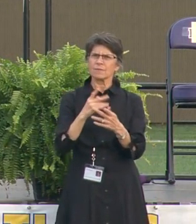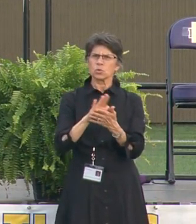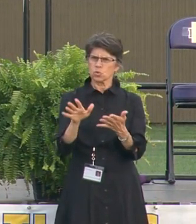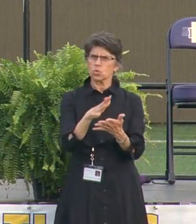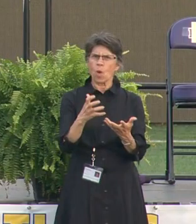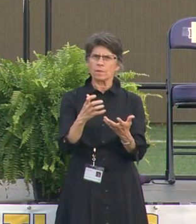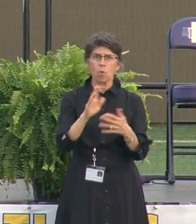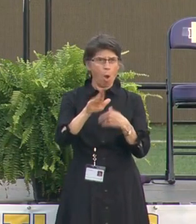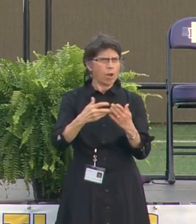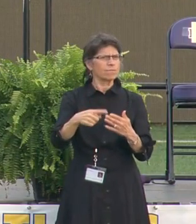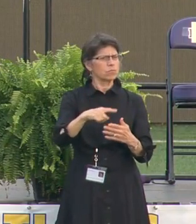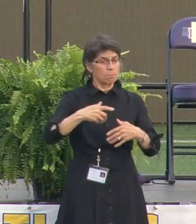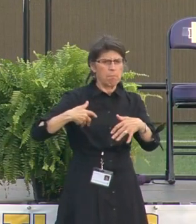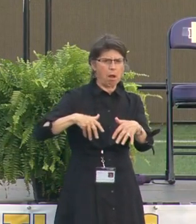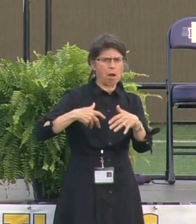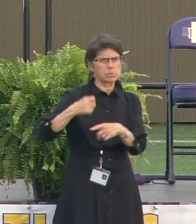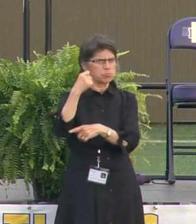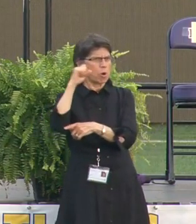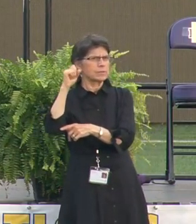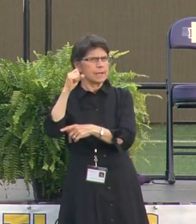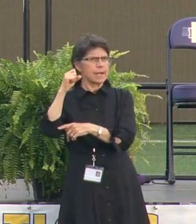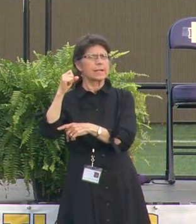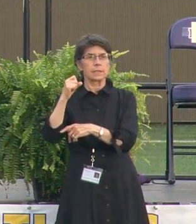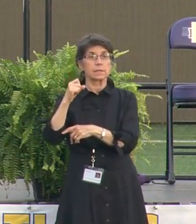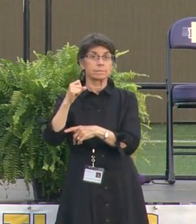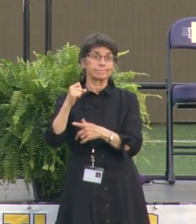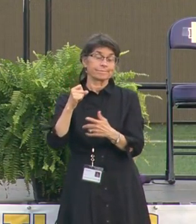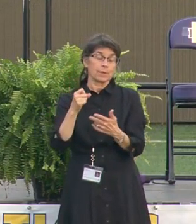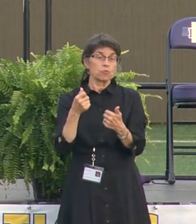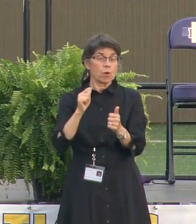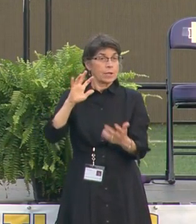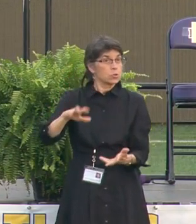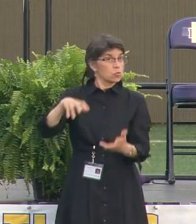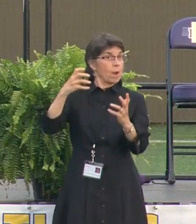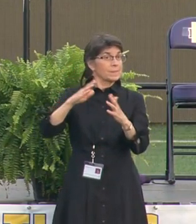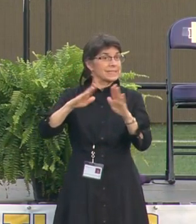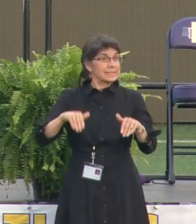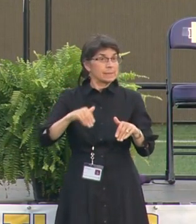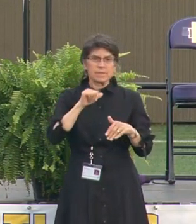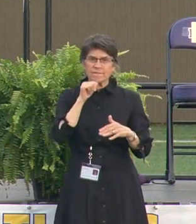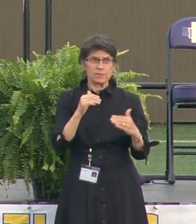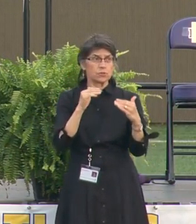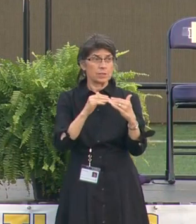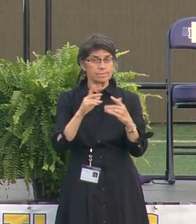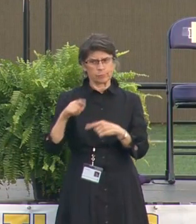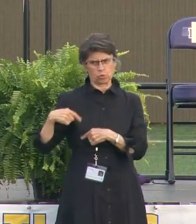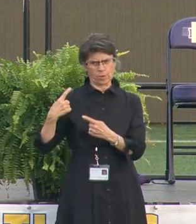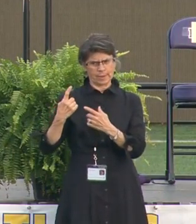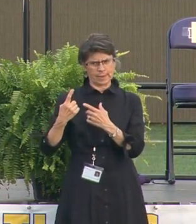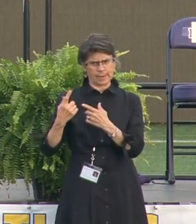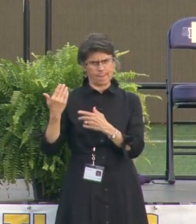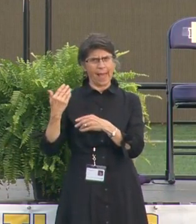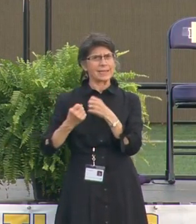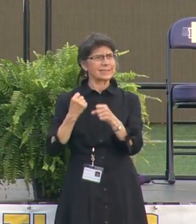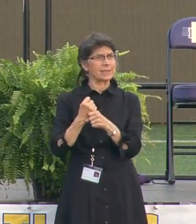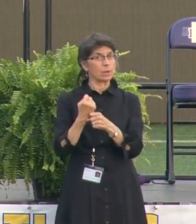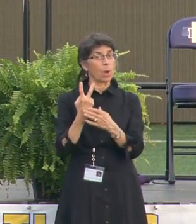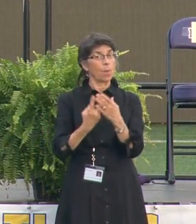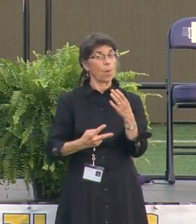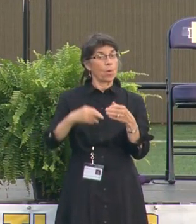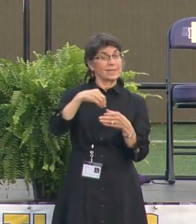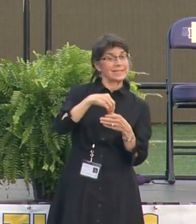and protested and rallied and otherwise worked to disrupt systems of injustice over the past year, both inside and outside of the school.